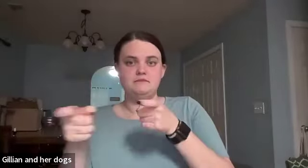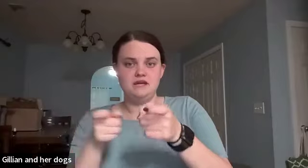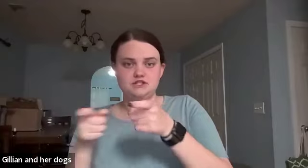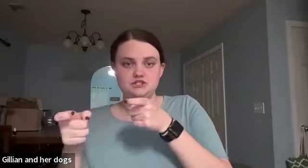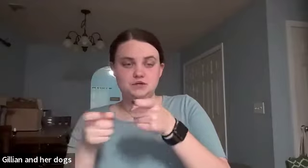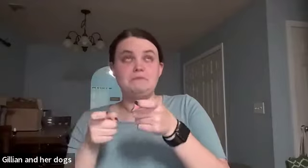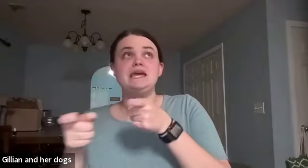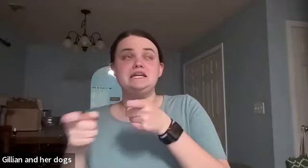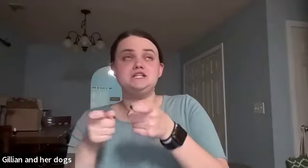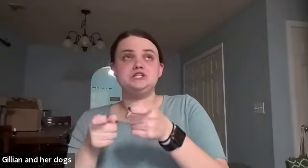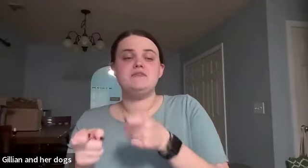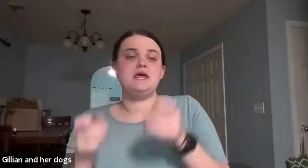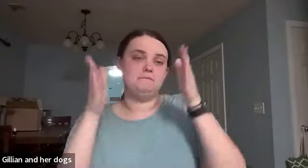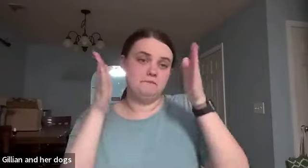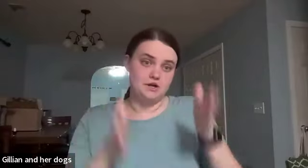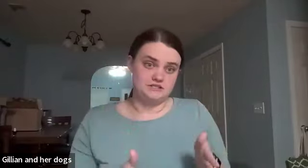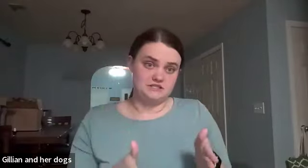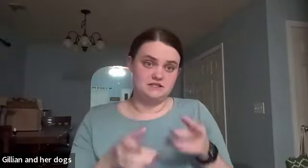add manager, manage, and then person.